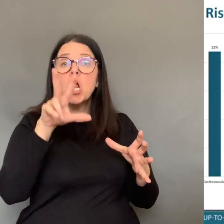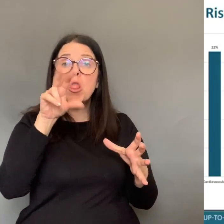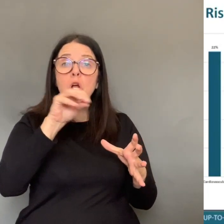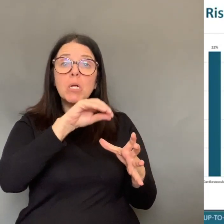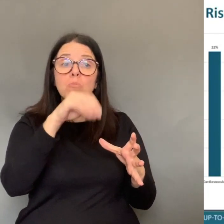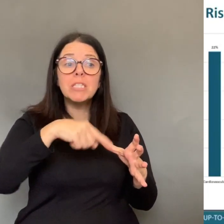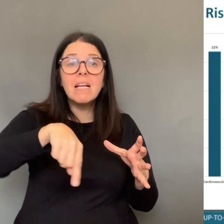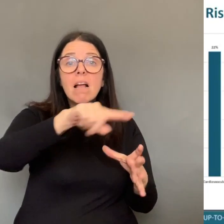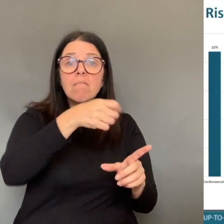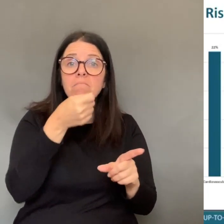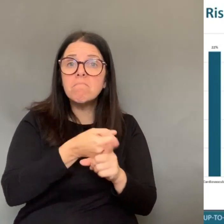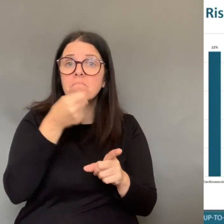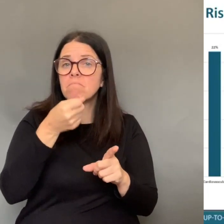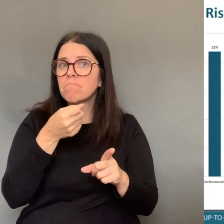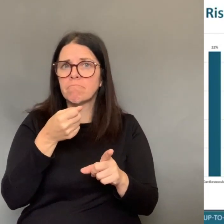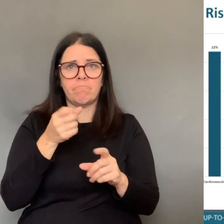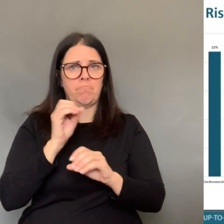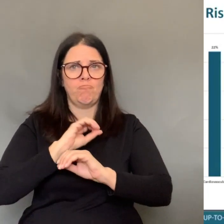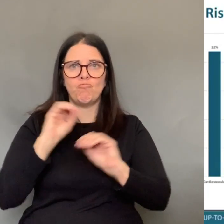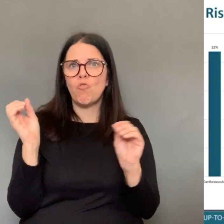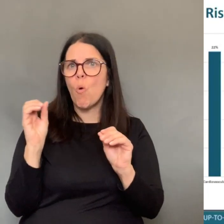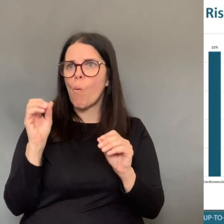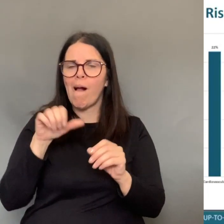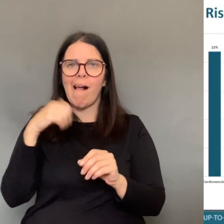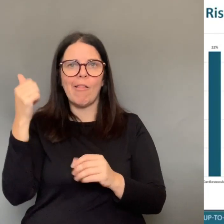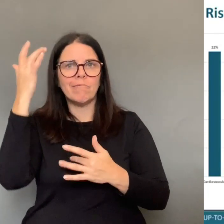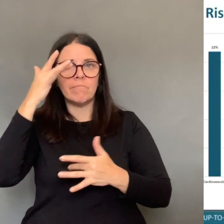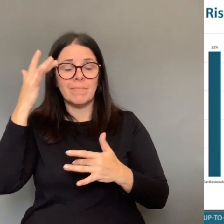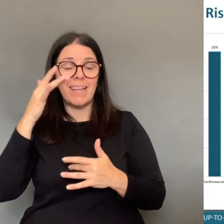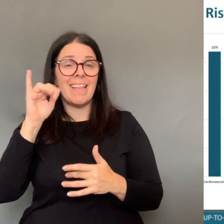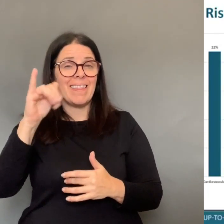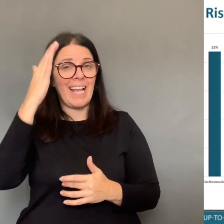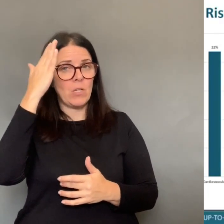Looking at further breakdown the risk factors, the most dominant